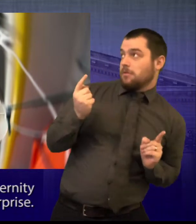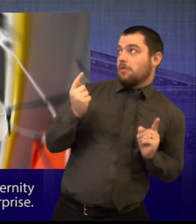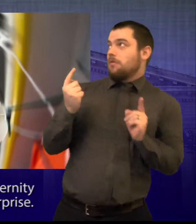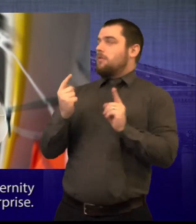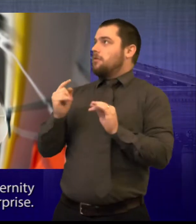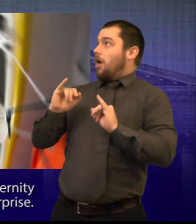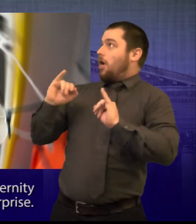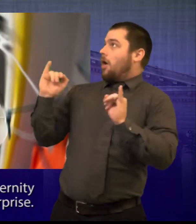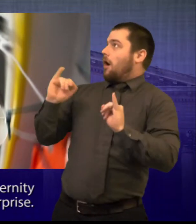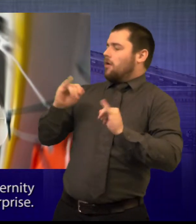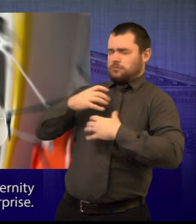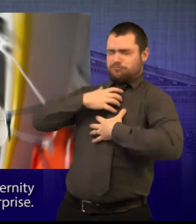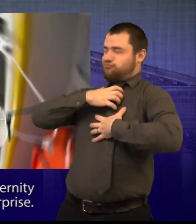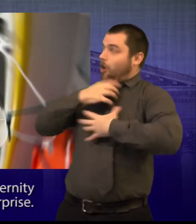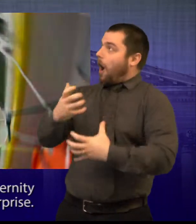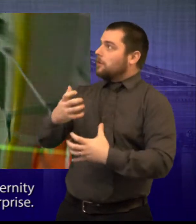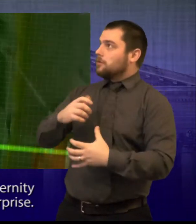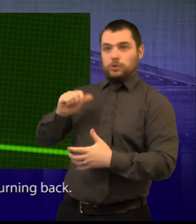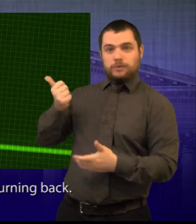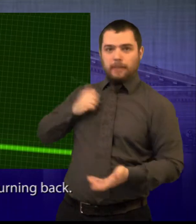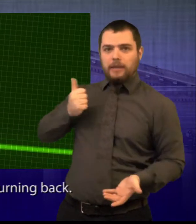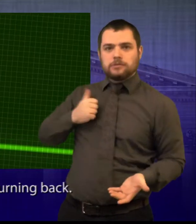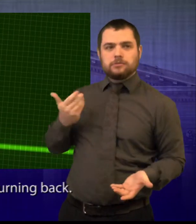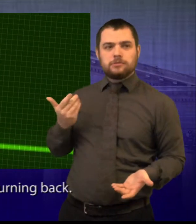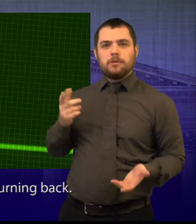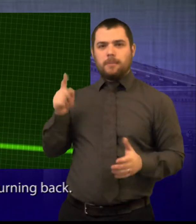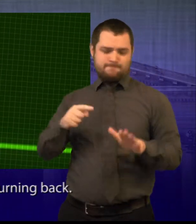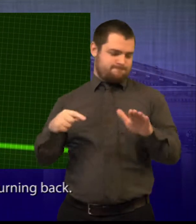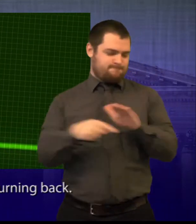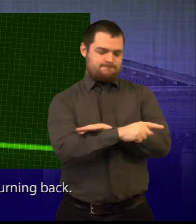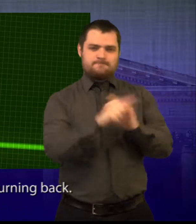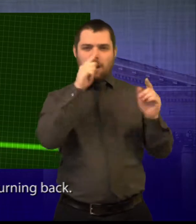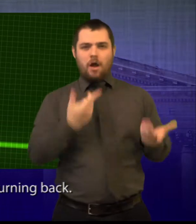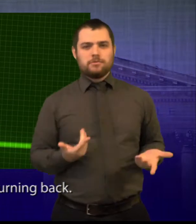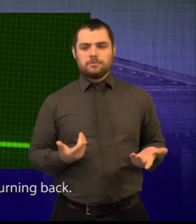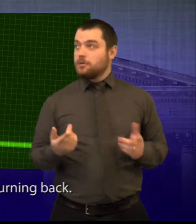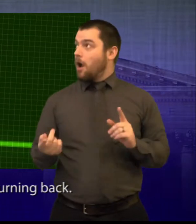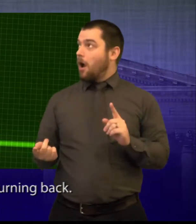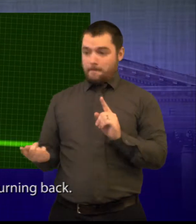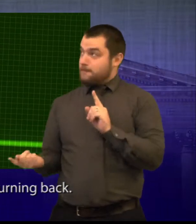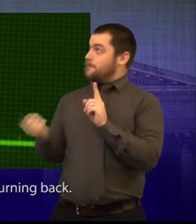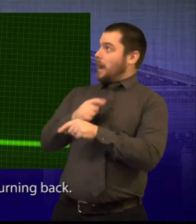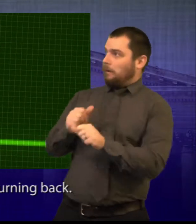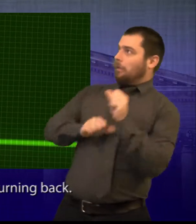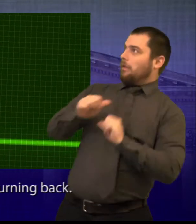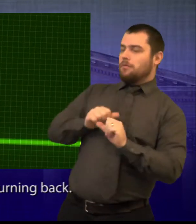will be the last terrible surprise, but there will be no escape, no turning